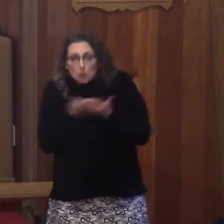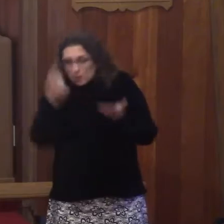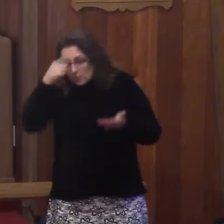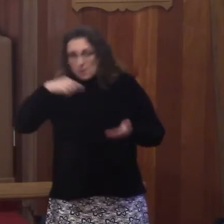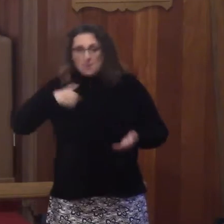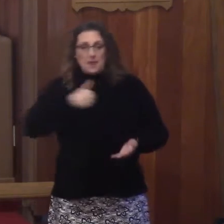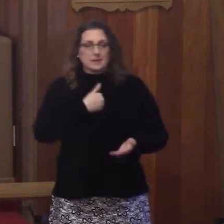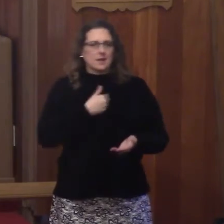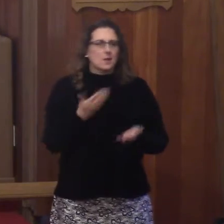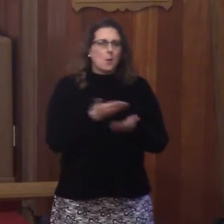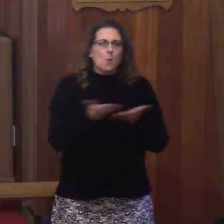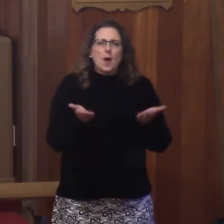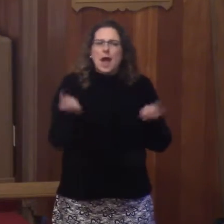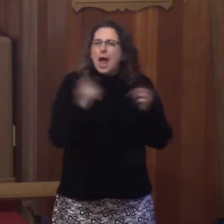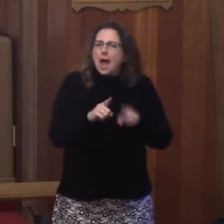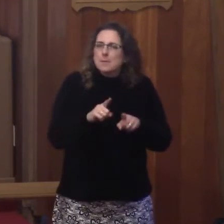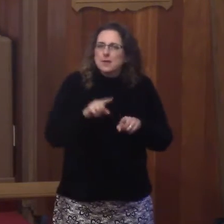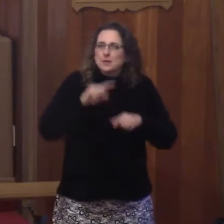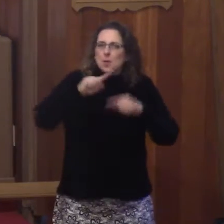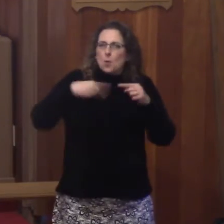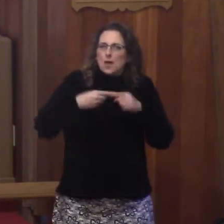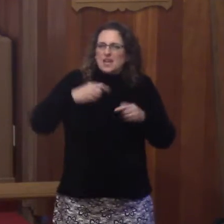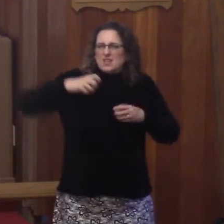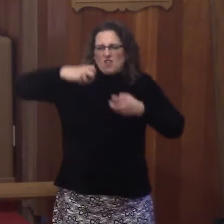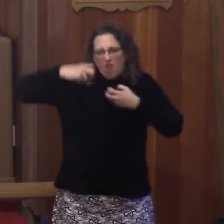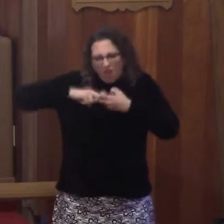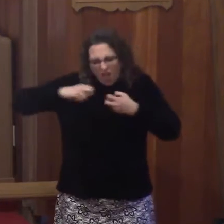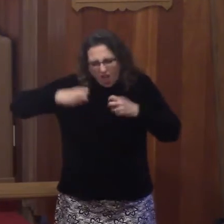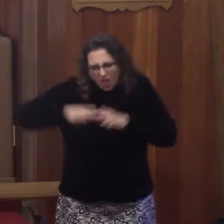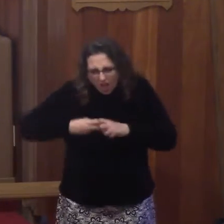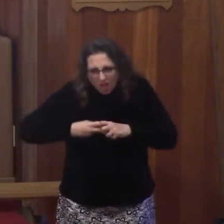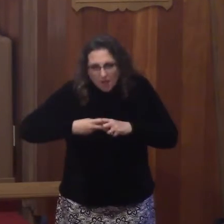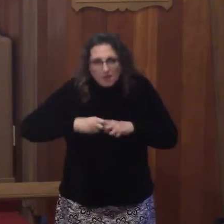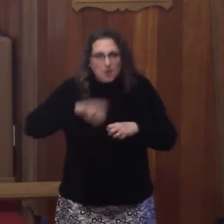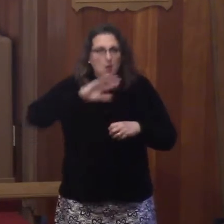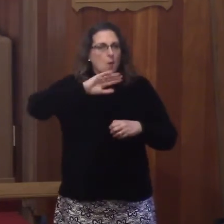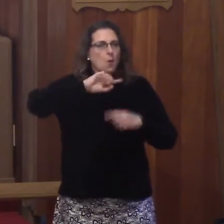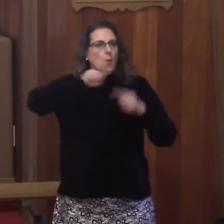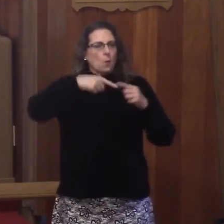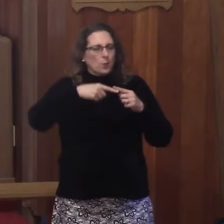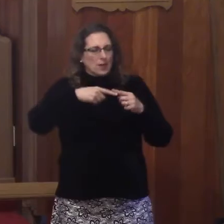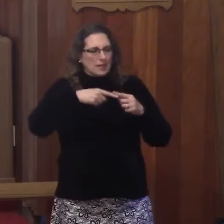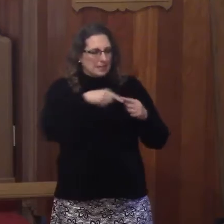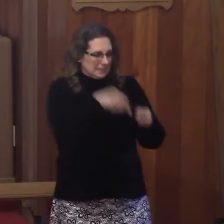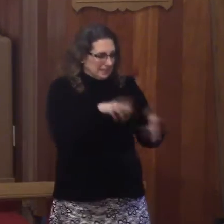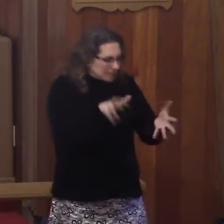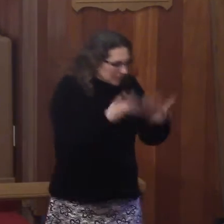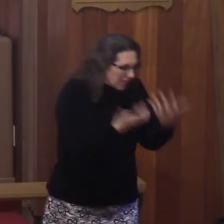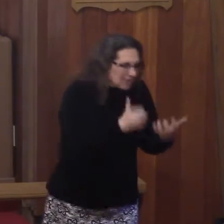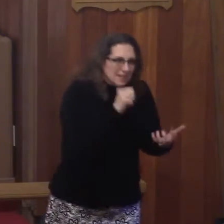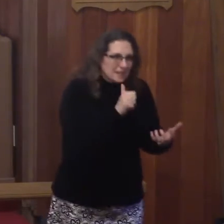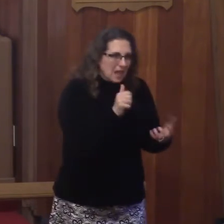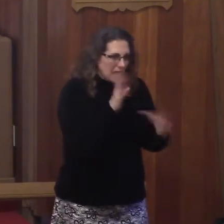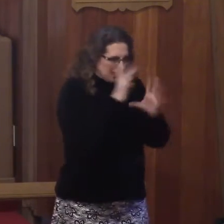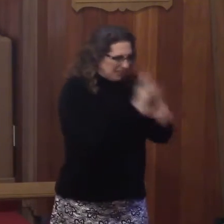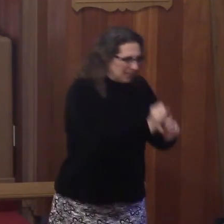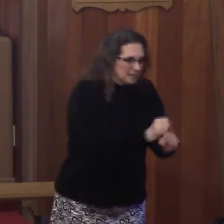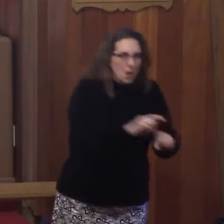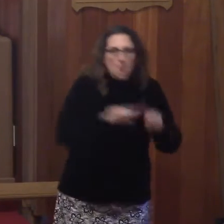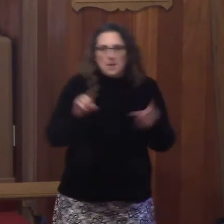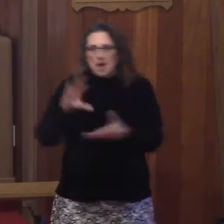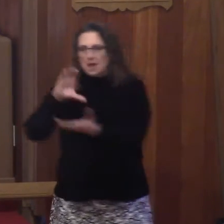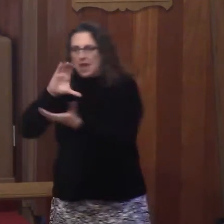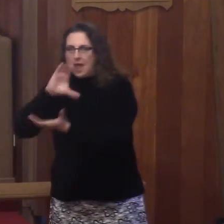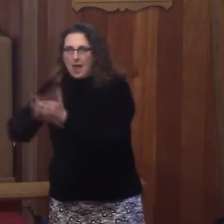But what happens when it gets too tough? What happens when the salada salad isn't that appealing, but the water burger patty does just